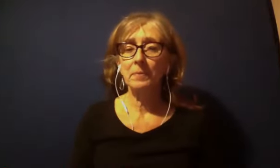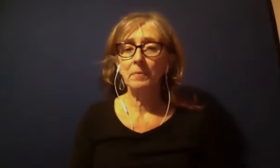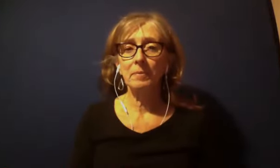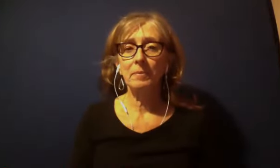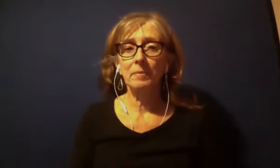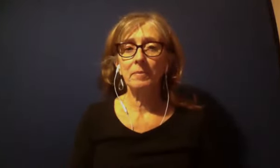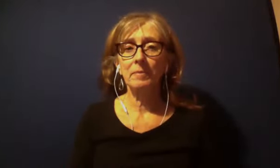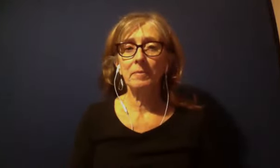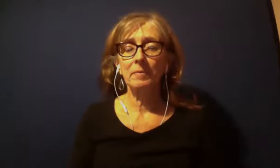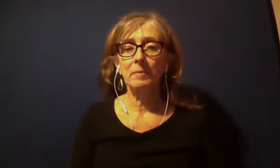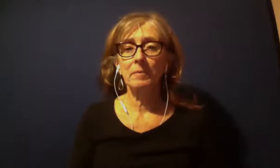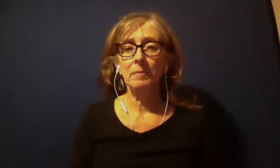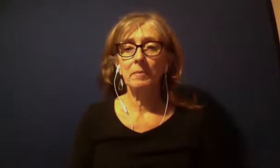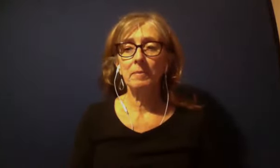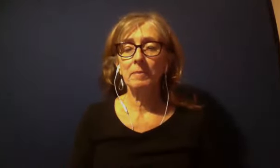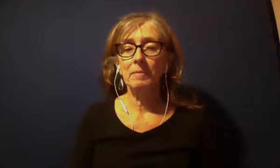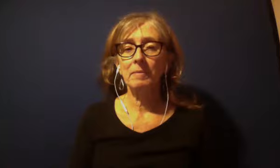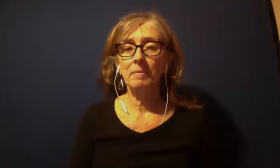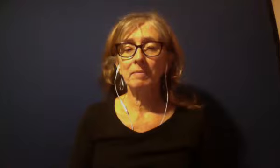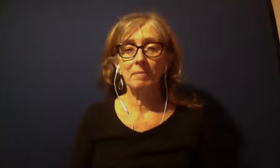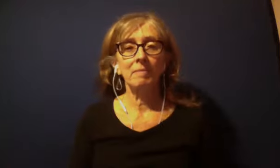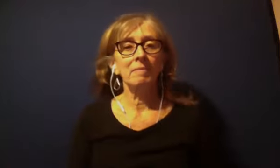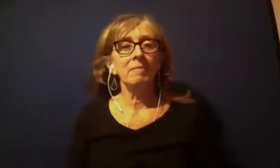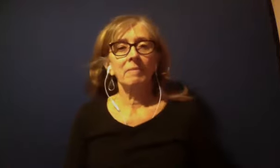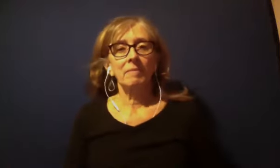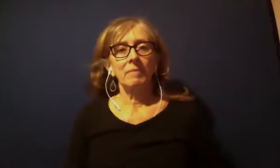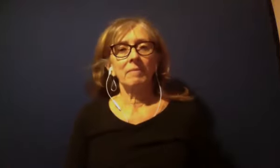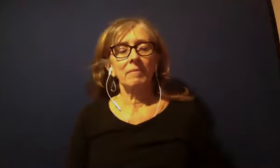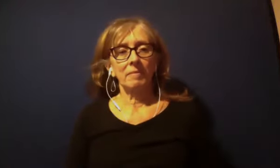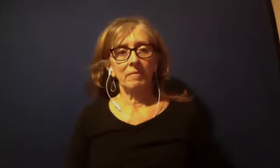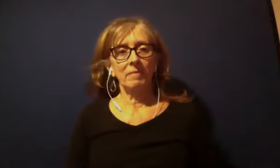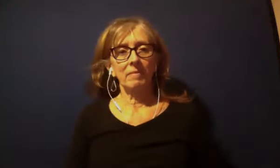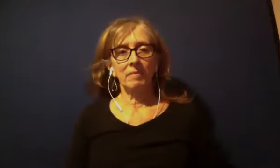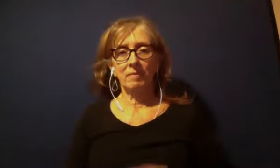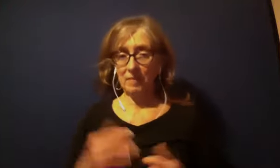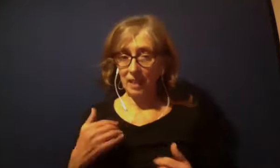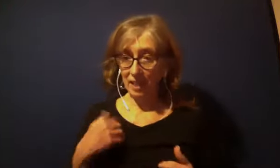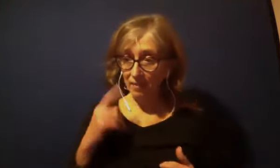She's unmuted. Fantastic. Thank you. So you got sound and you got vision.